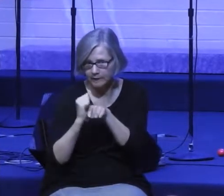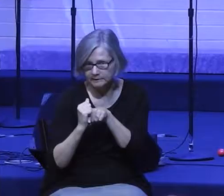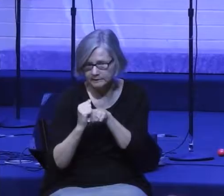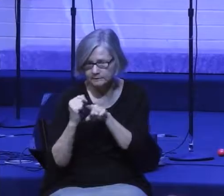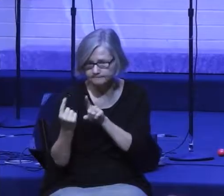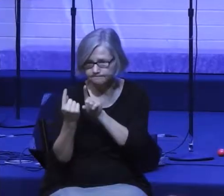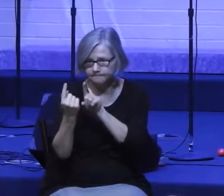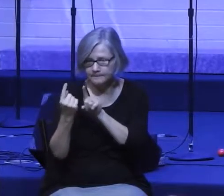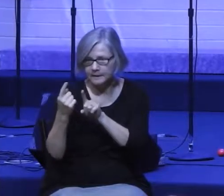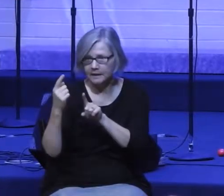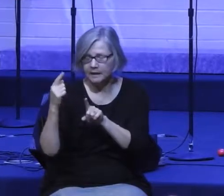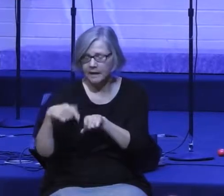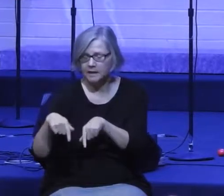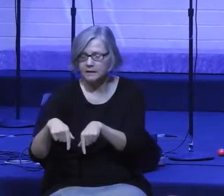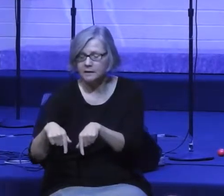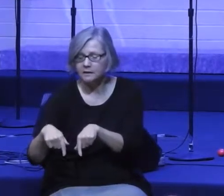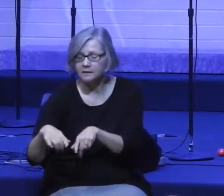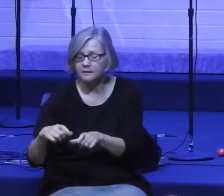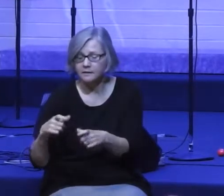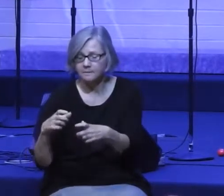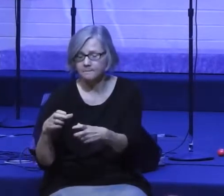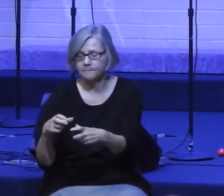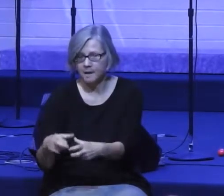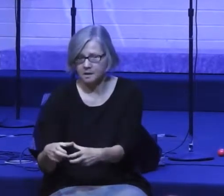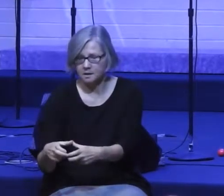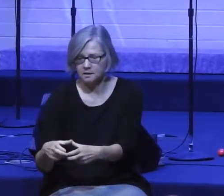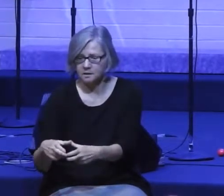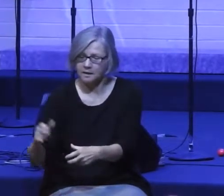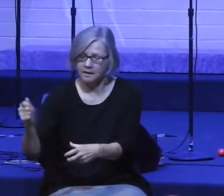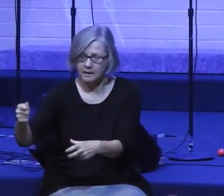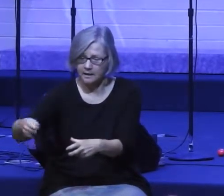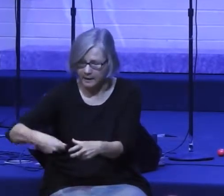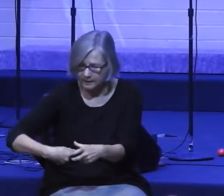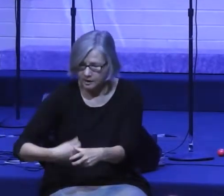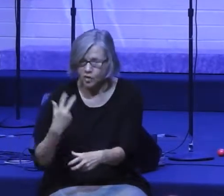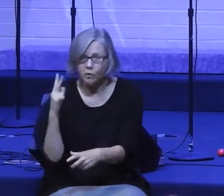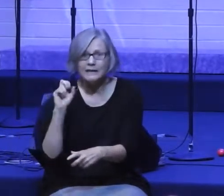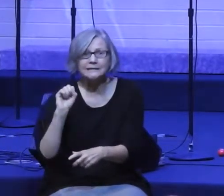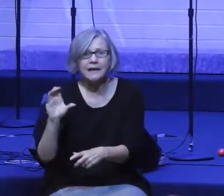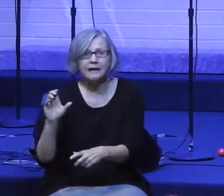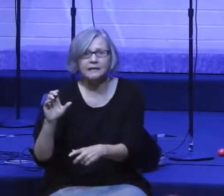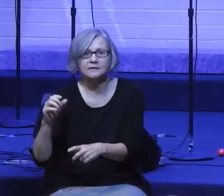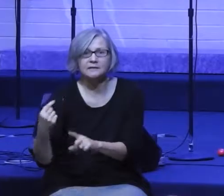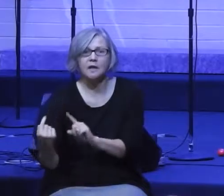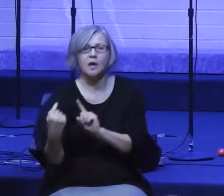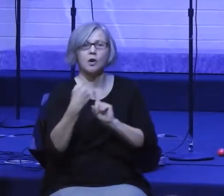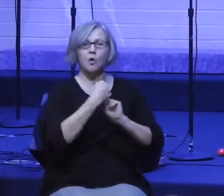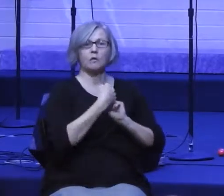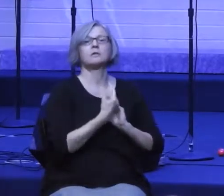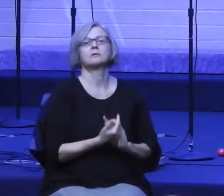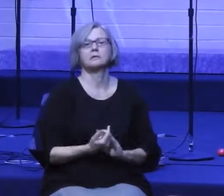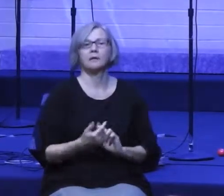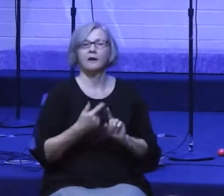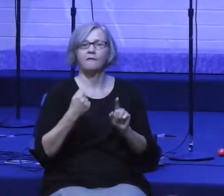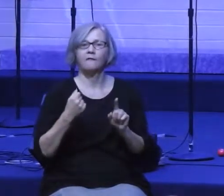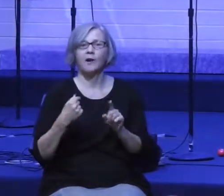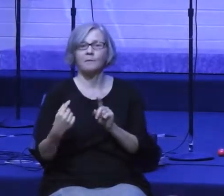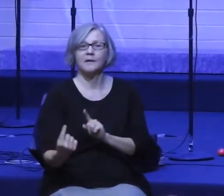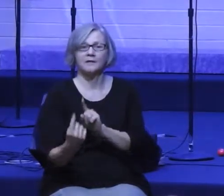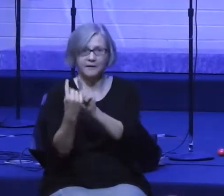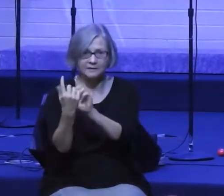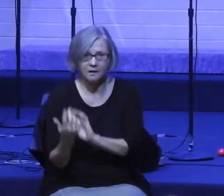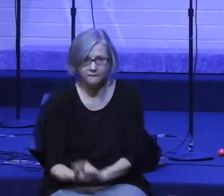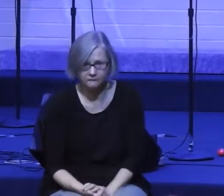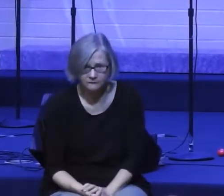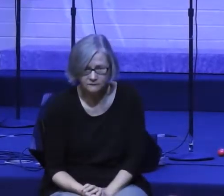growing pains in my legs. But in sixth grade, I was tiny. And I faced off against Andrew Downing